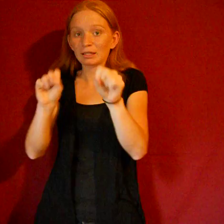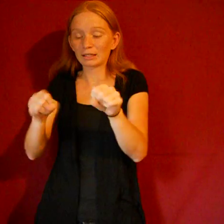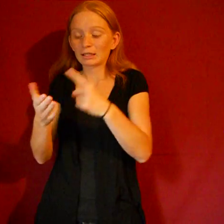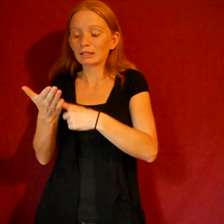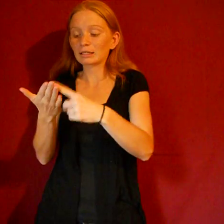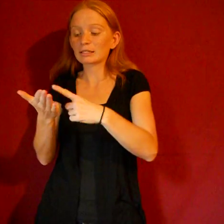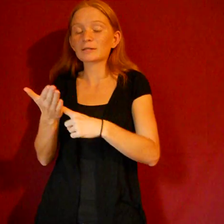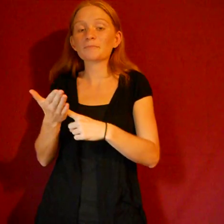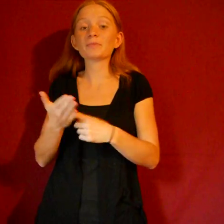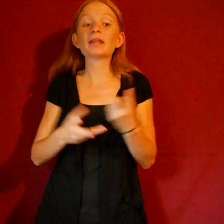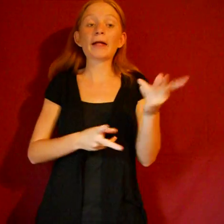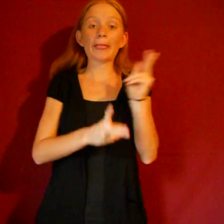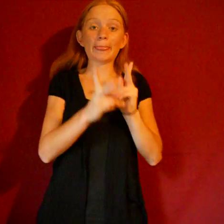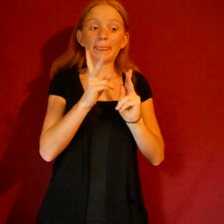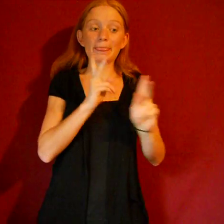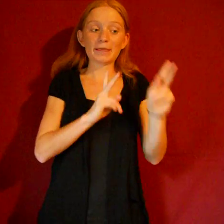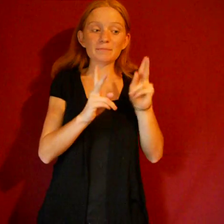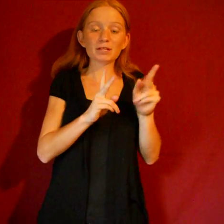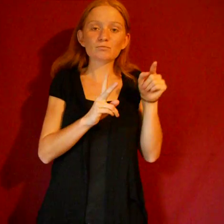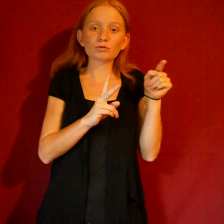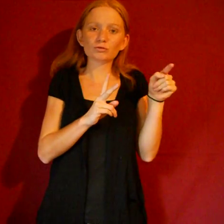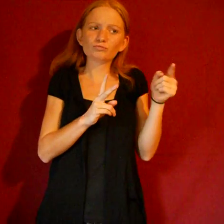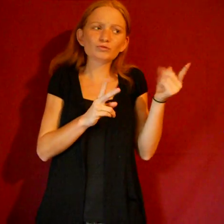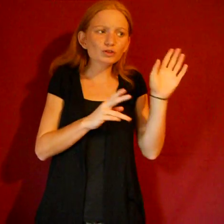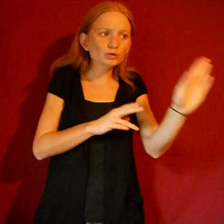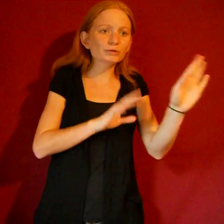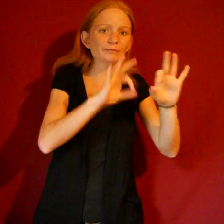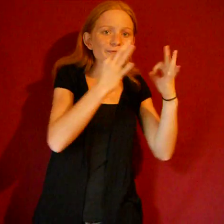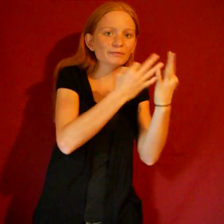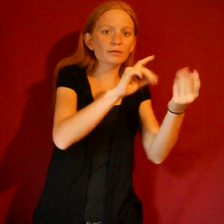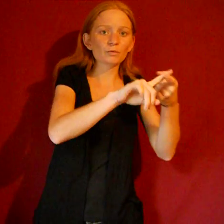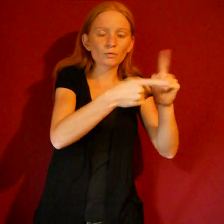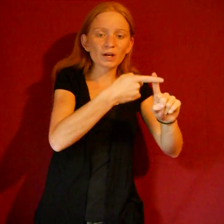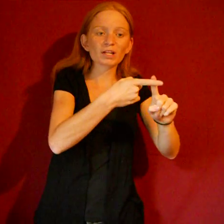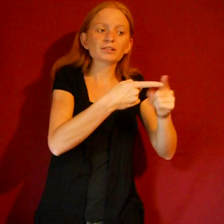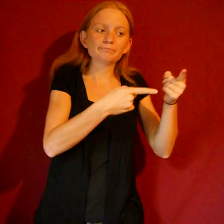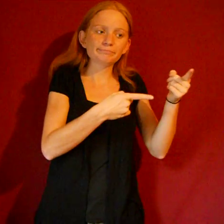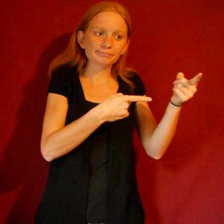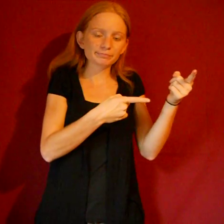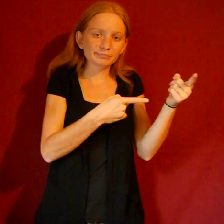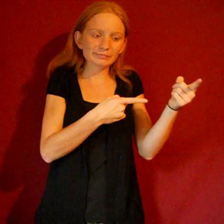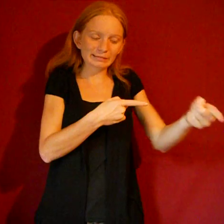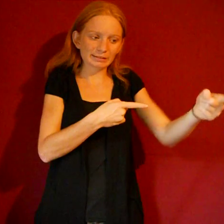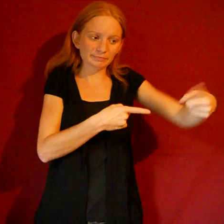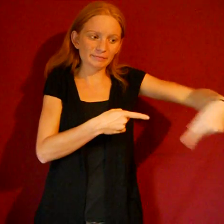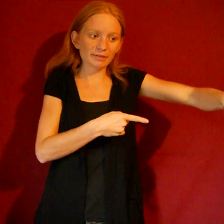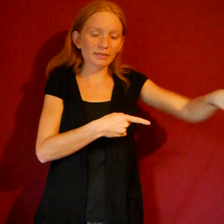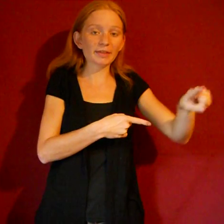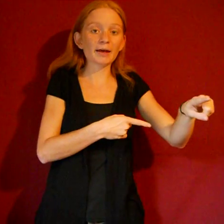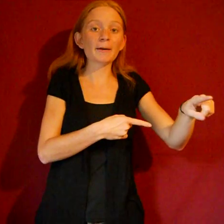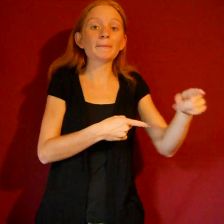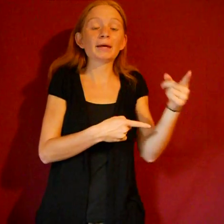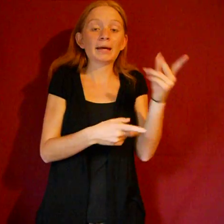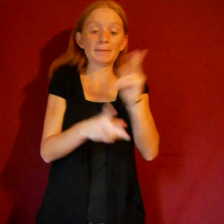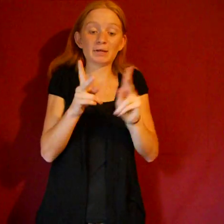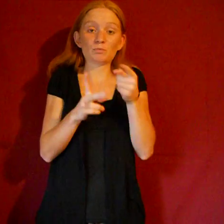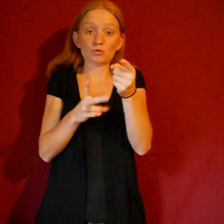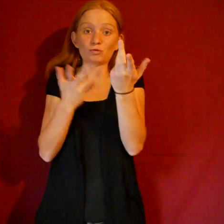been telling you that you need to see a counselor and that you trust enough that they're able to see you're depressed, could you ask them that